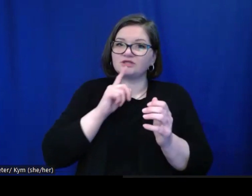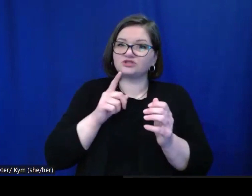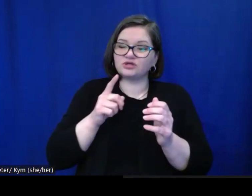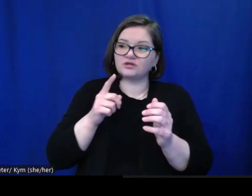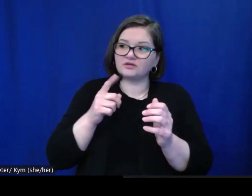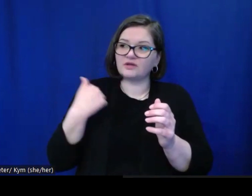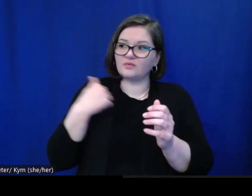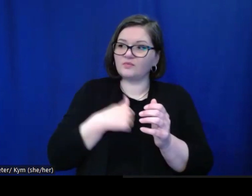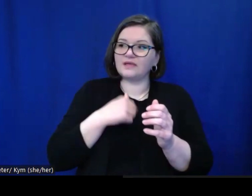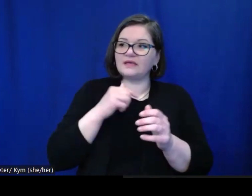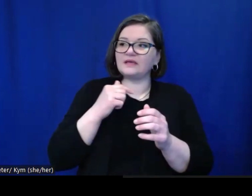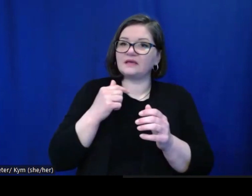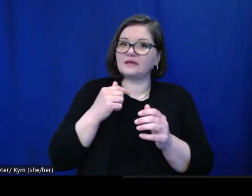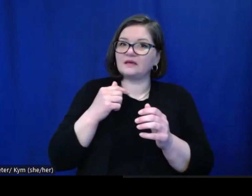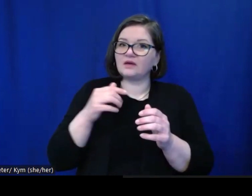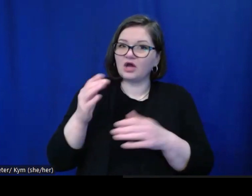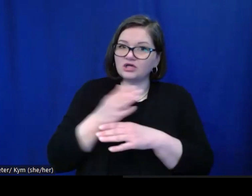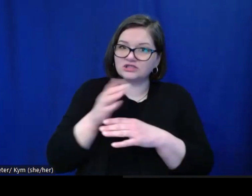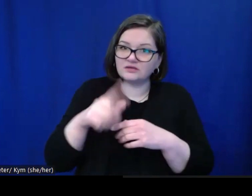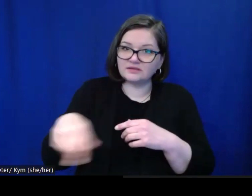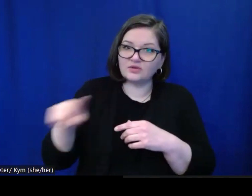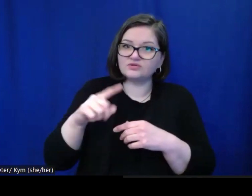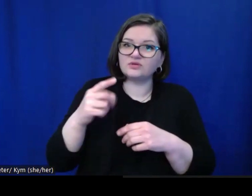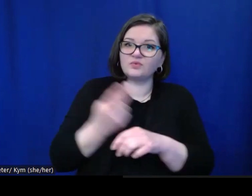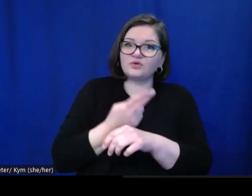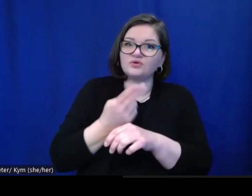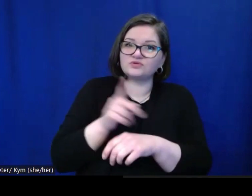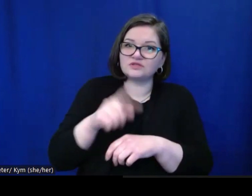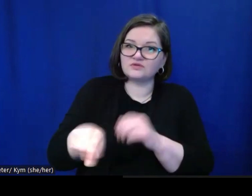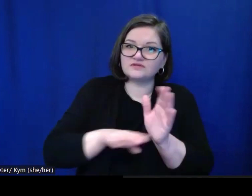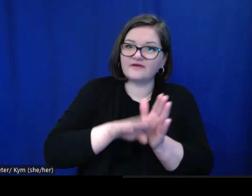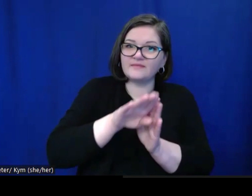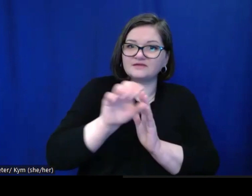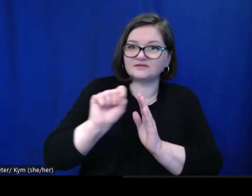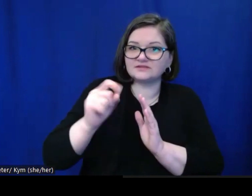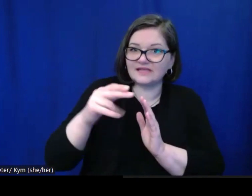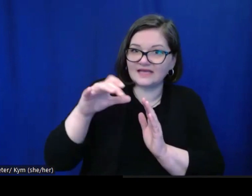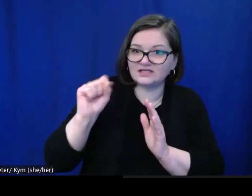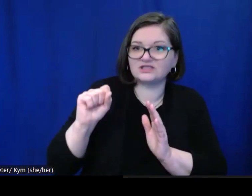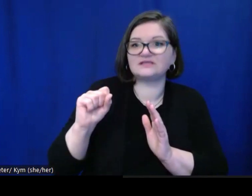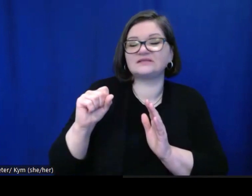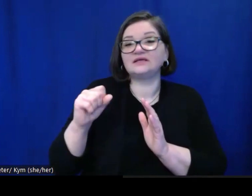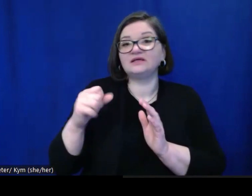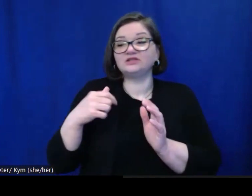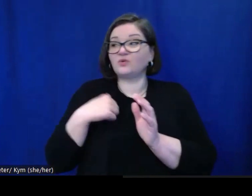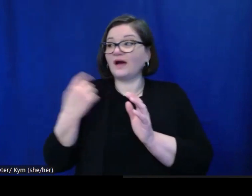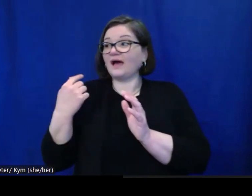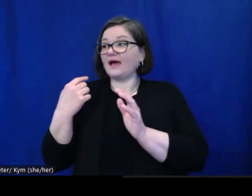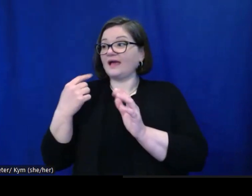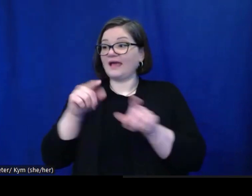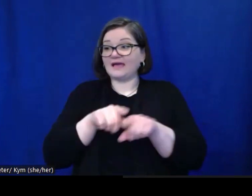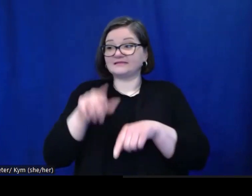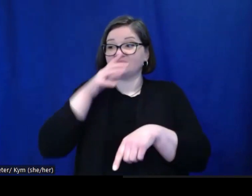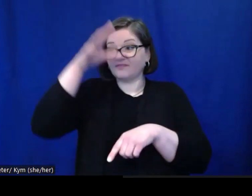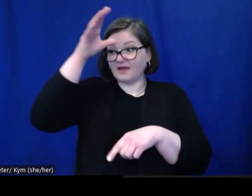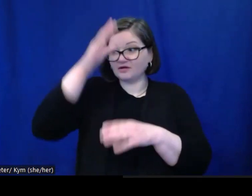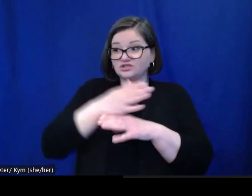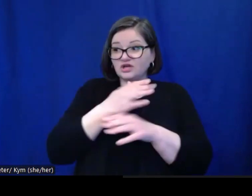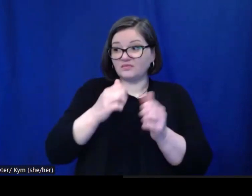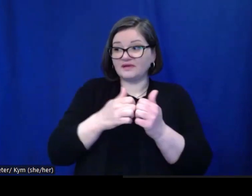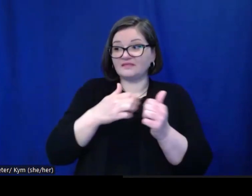developmental stages and information. As a therapist, I share them with my pediatricians all the time. Having a support